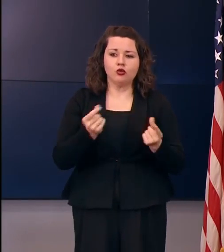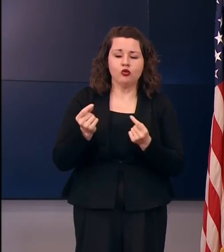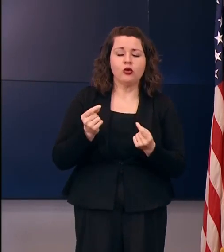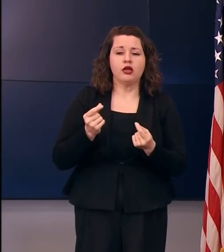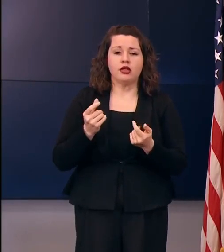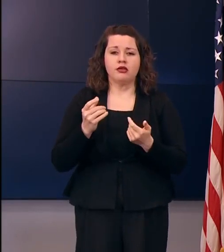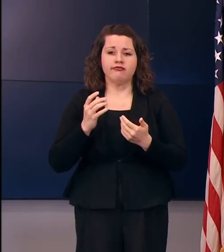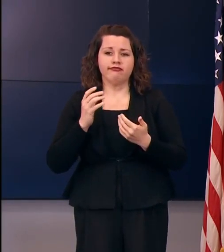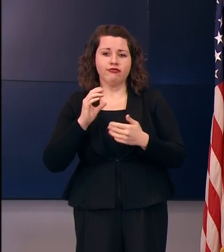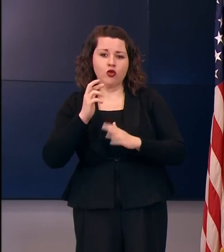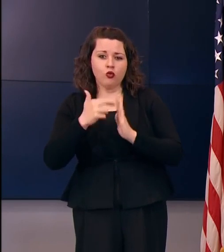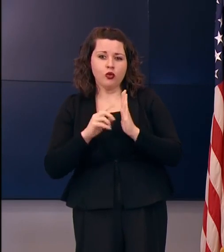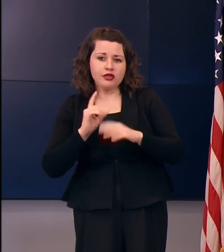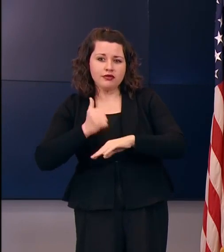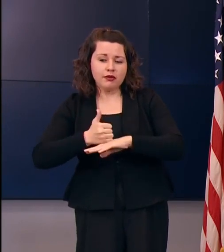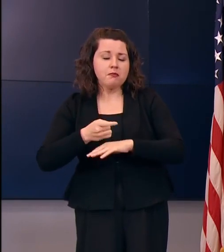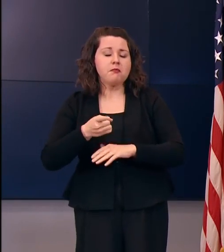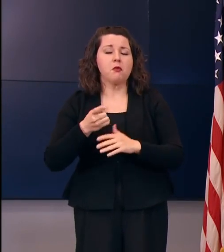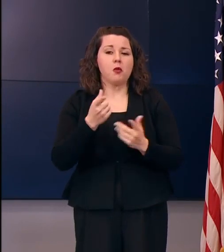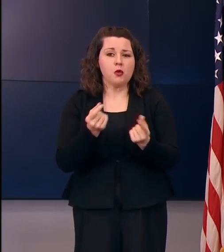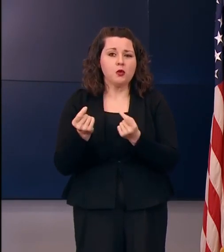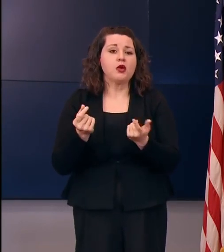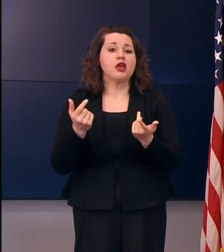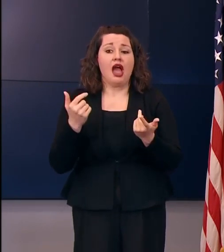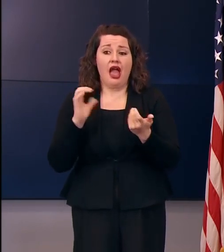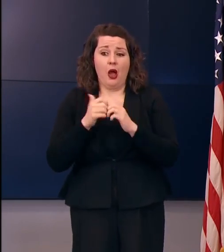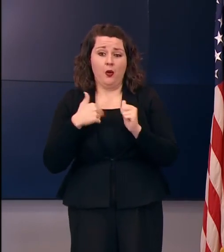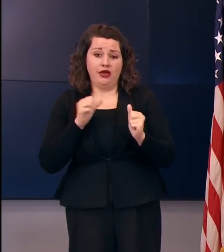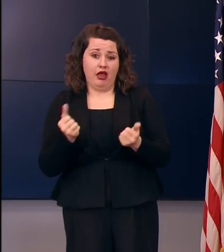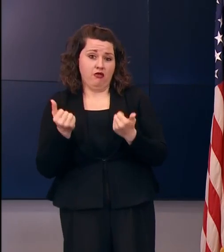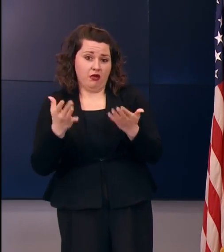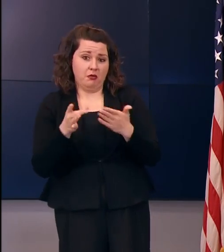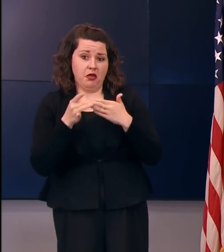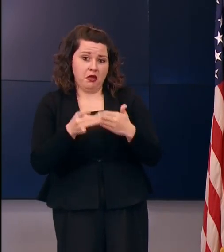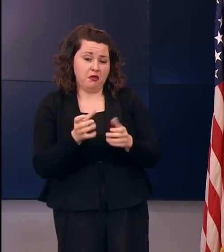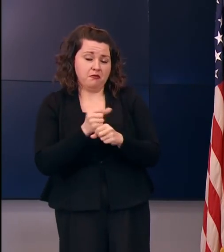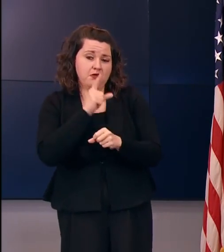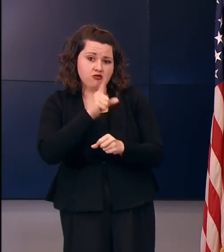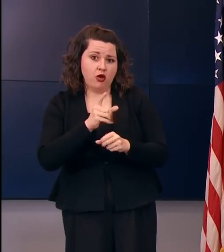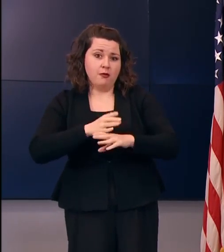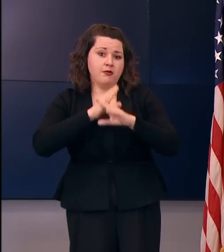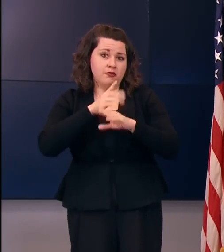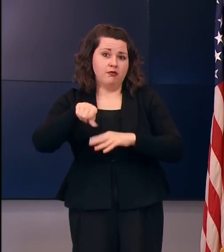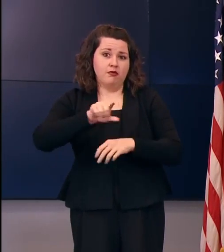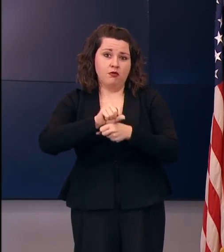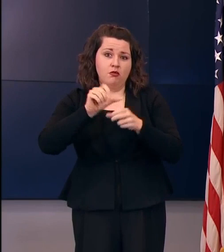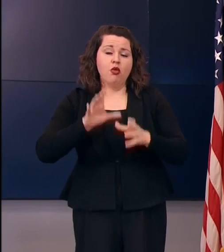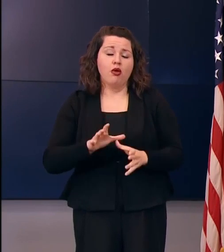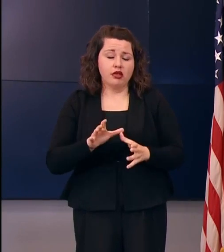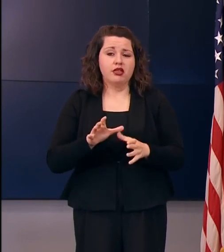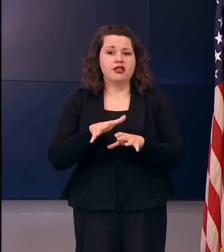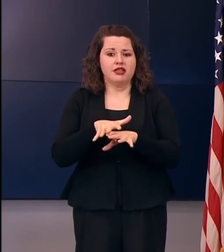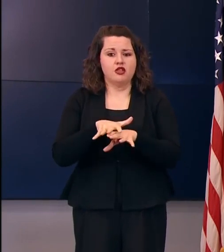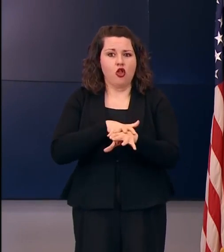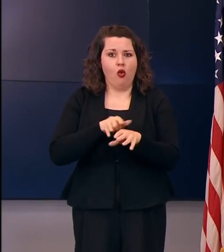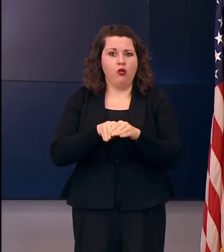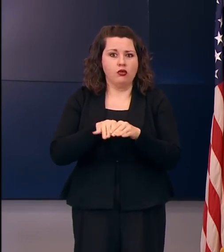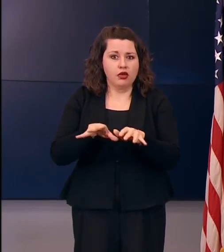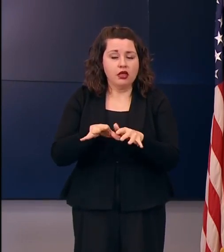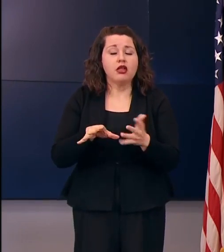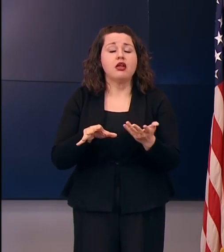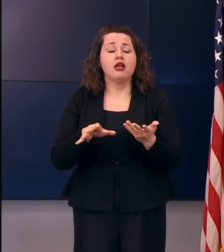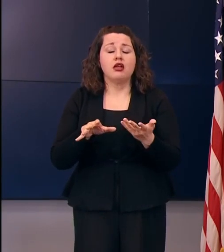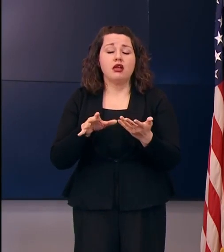put in place, any recommendations that we can make to make sure that they're protecting the employees and slowing the spread